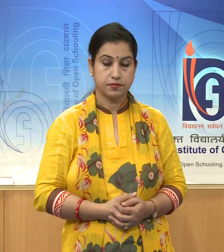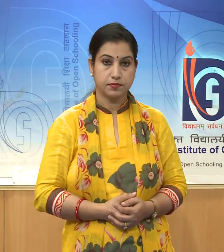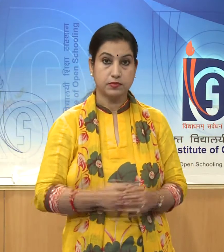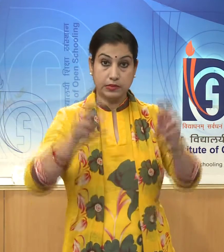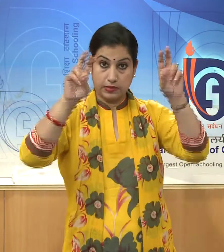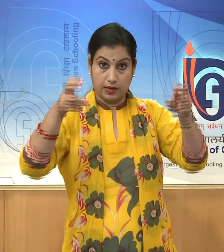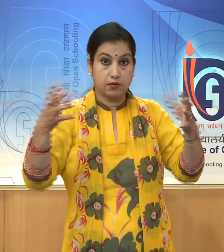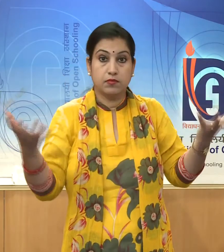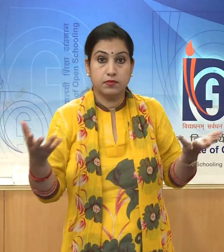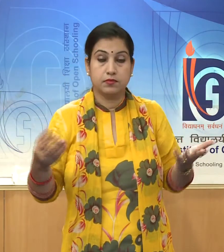titled